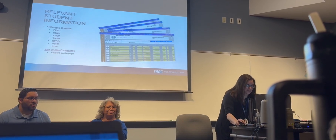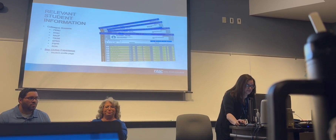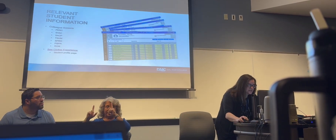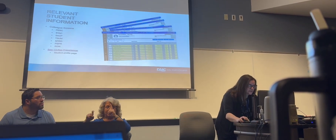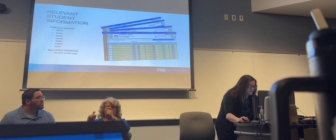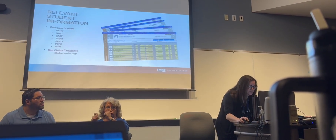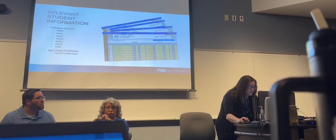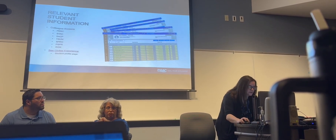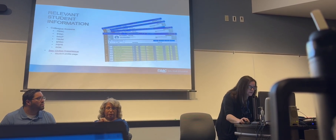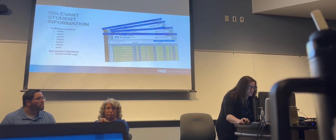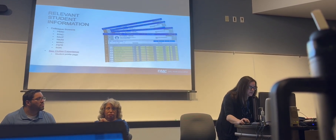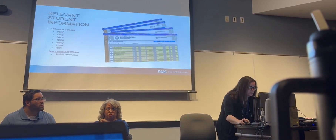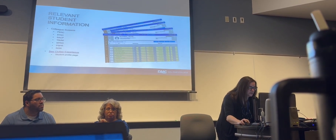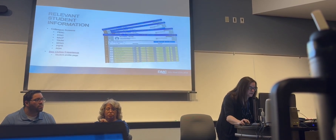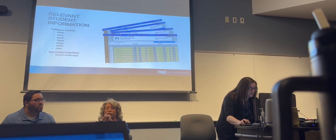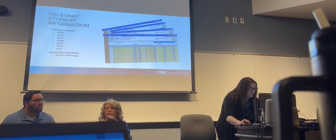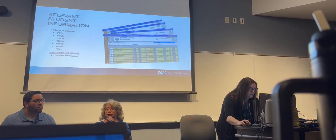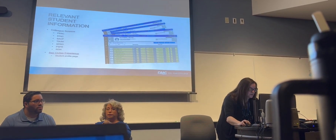credential.